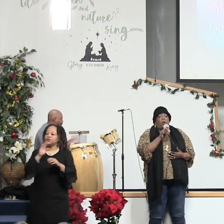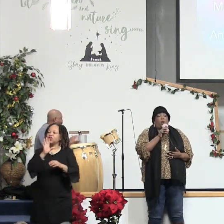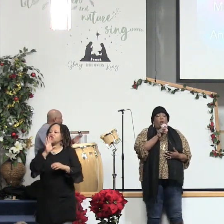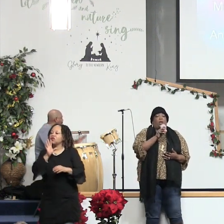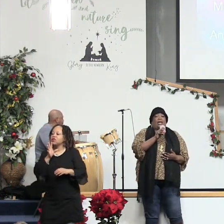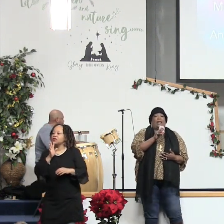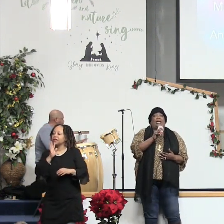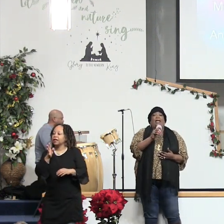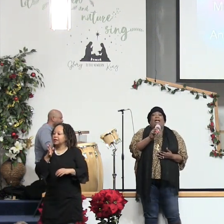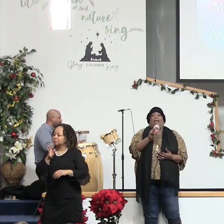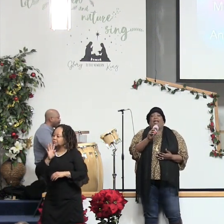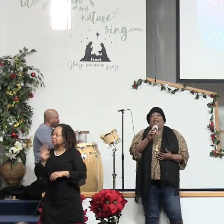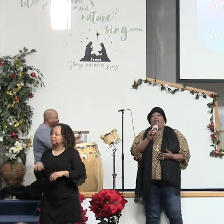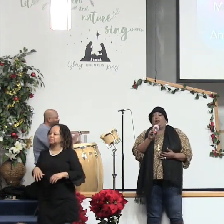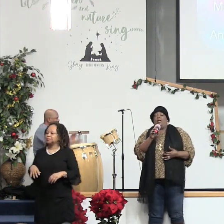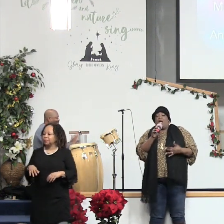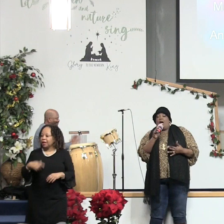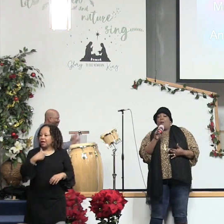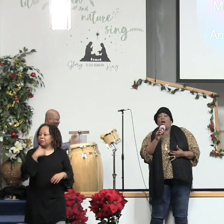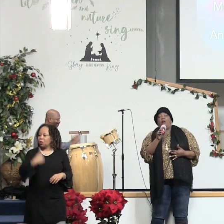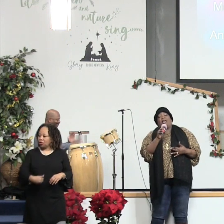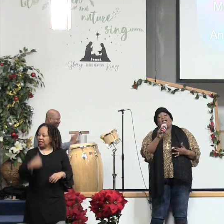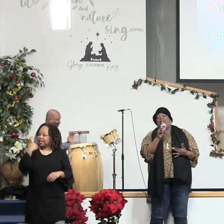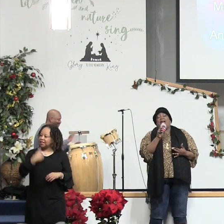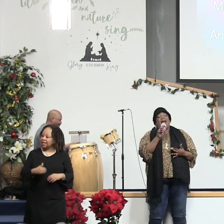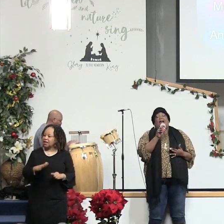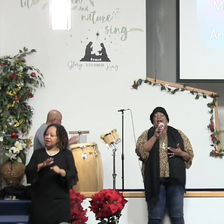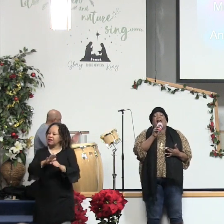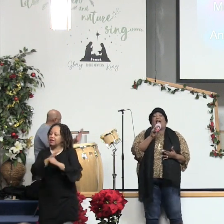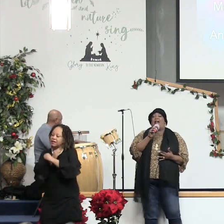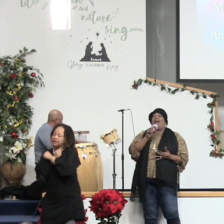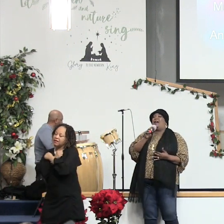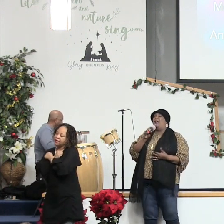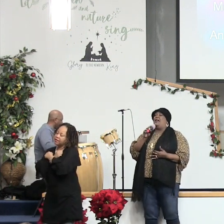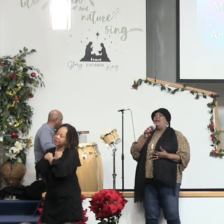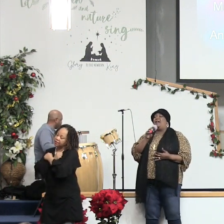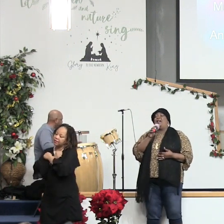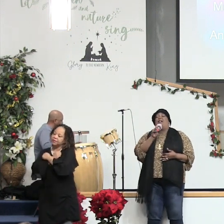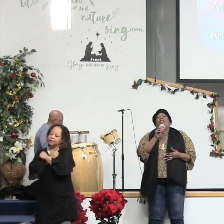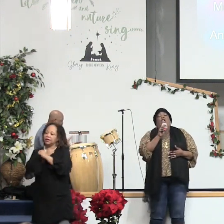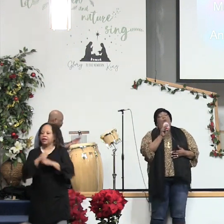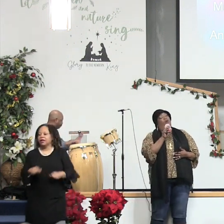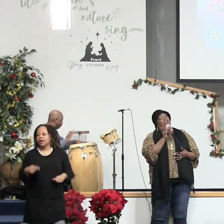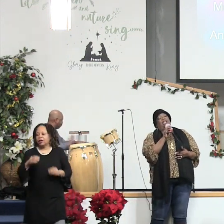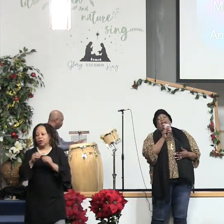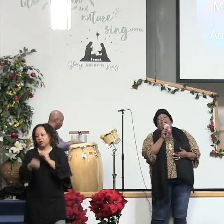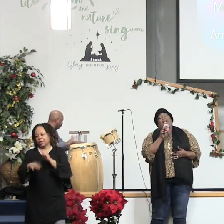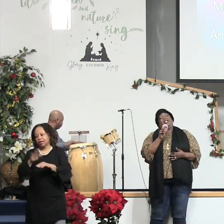Already loved. Already loved. Already loved.